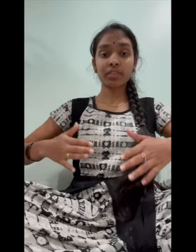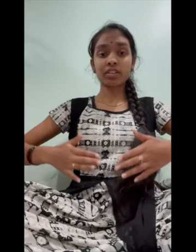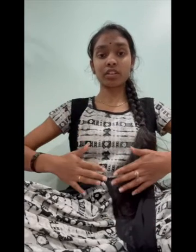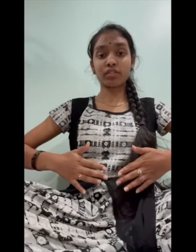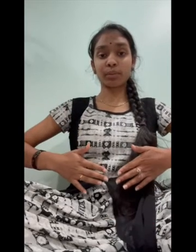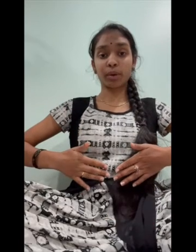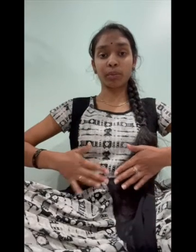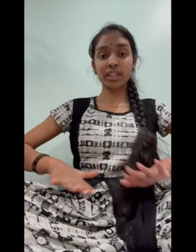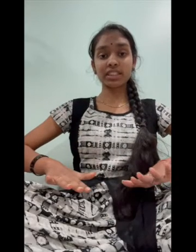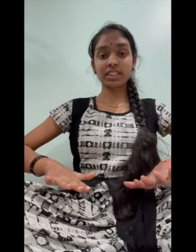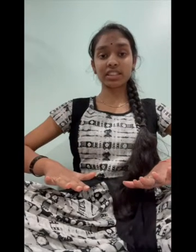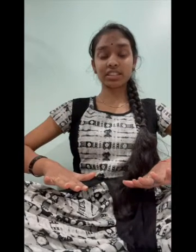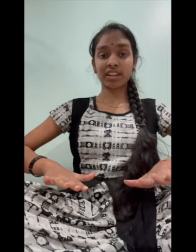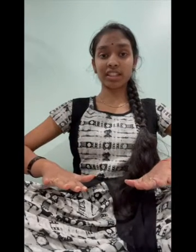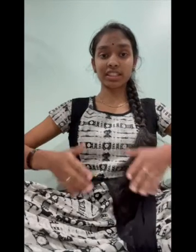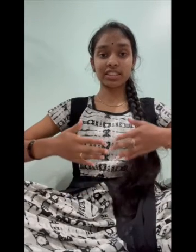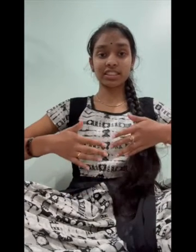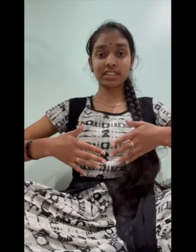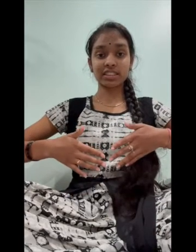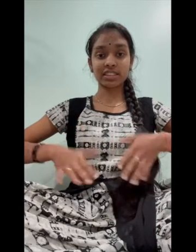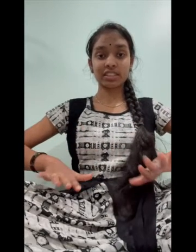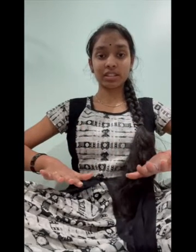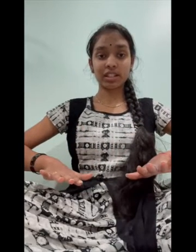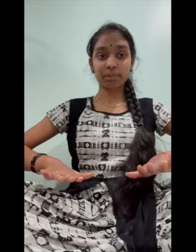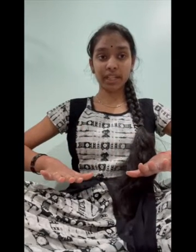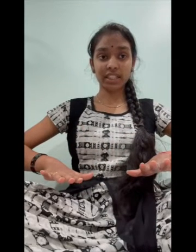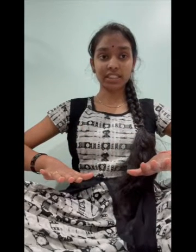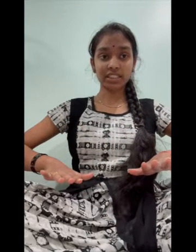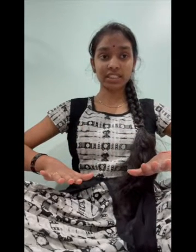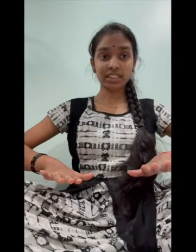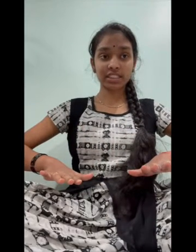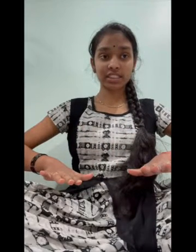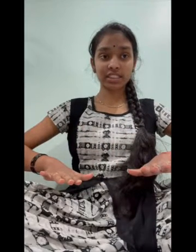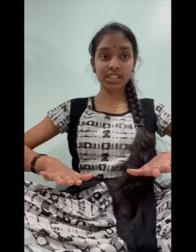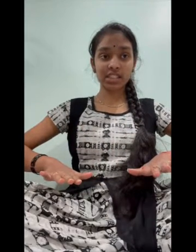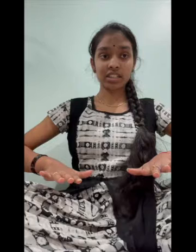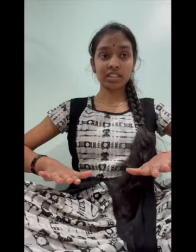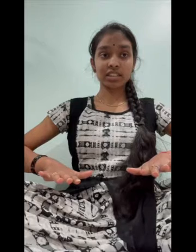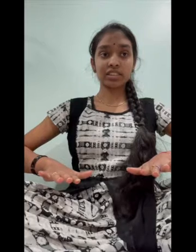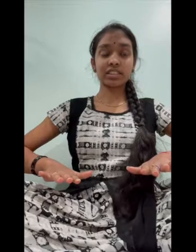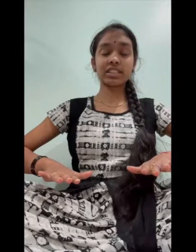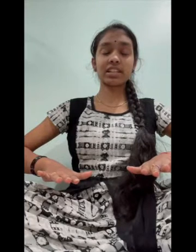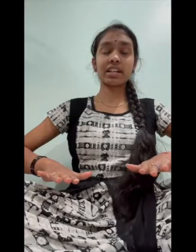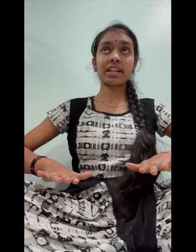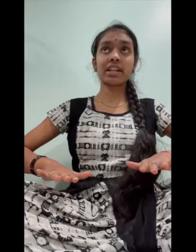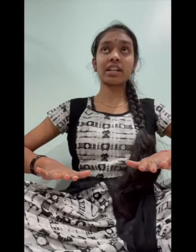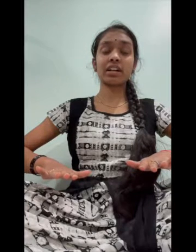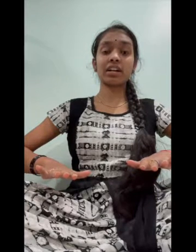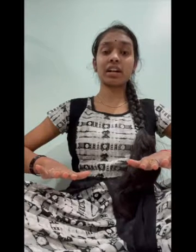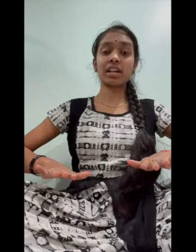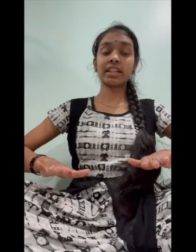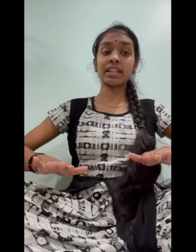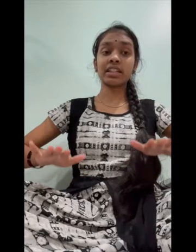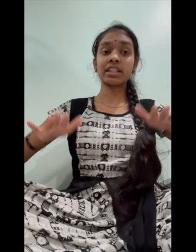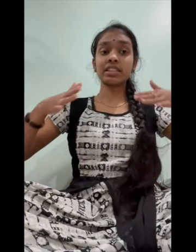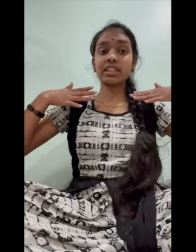go from your waist down like this. Pant. To say a